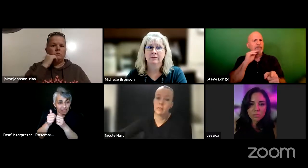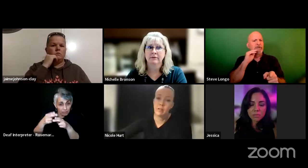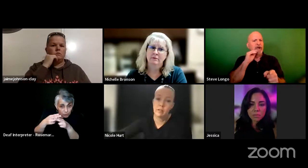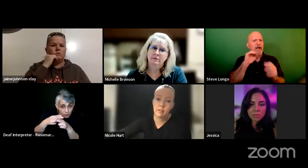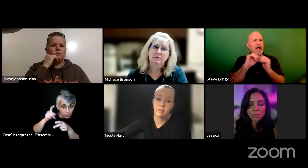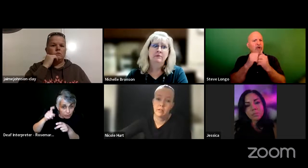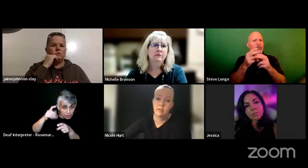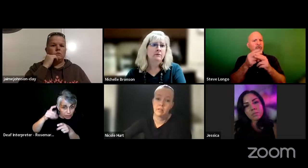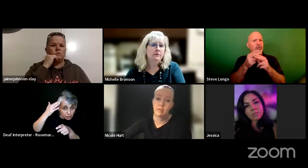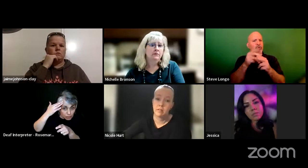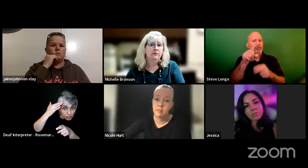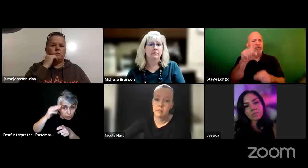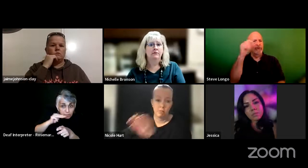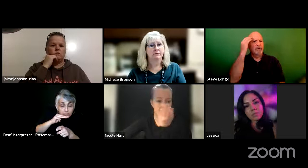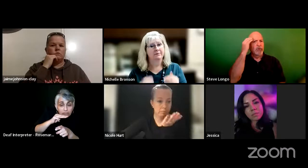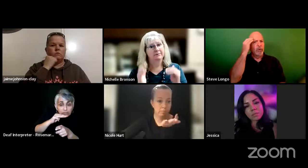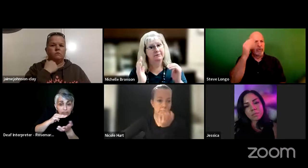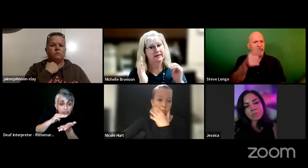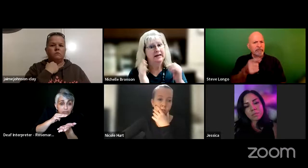How soon do you need to know, Michelle?